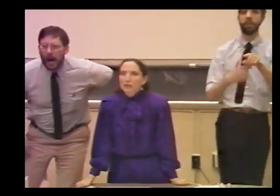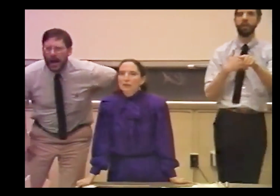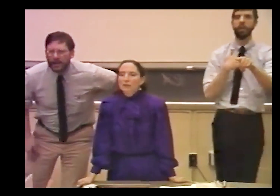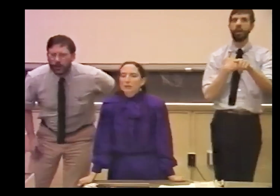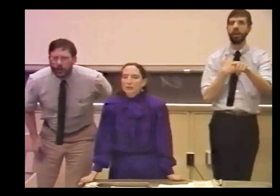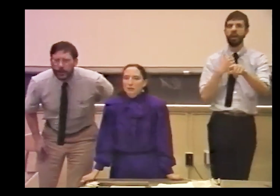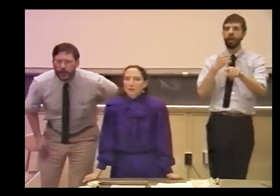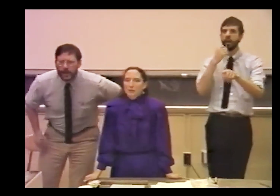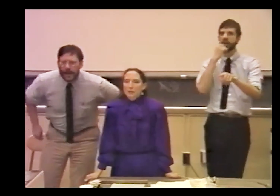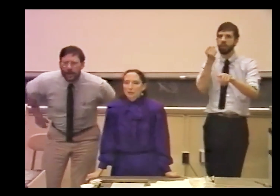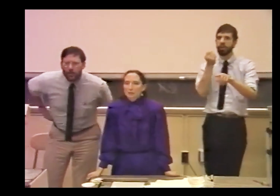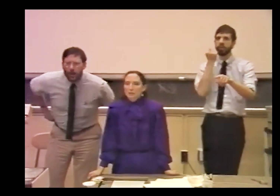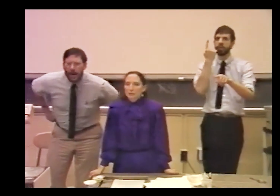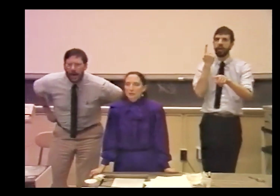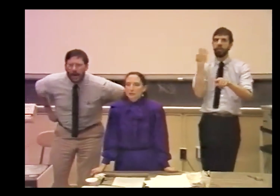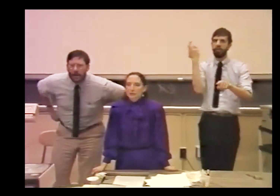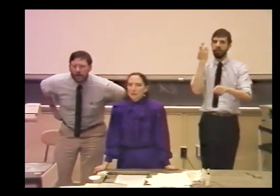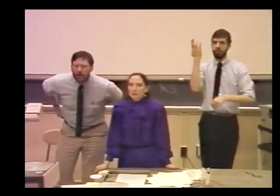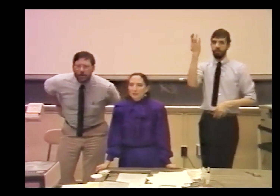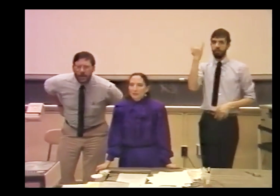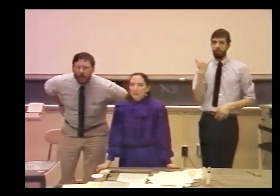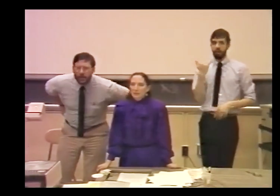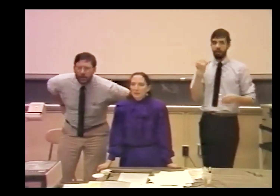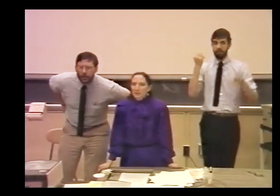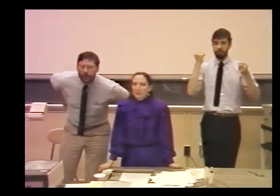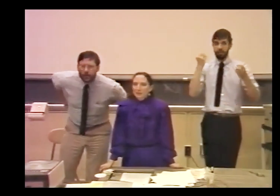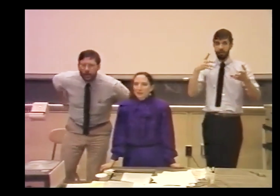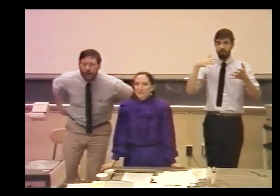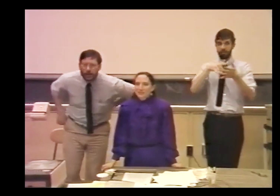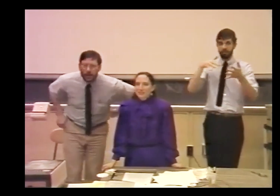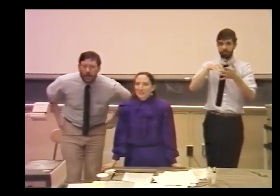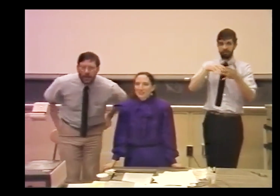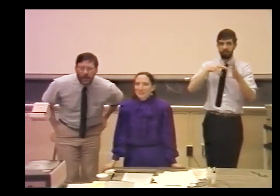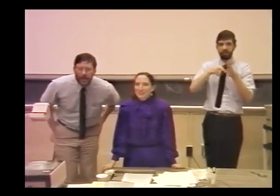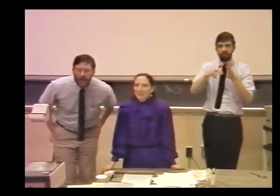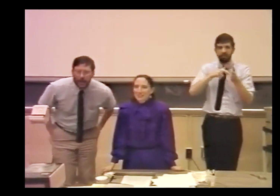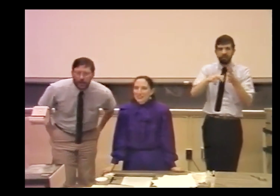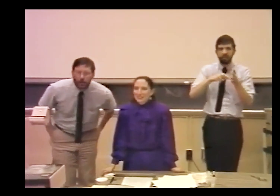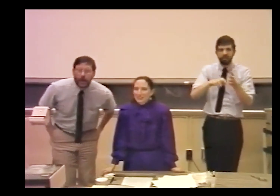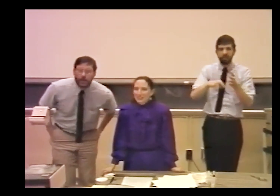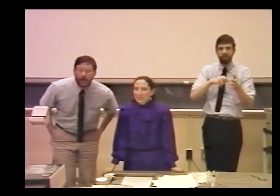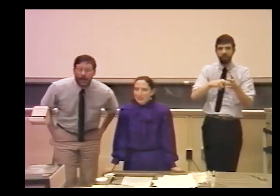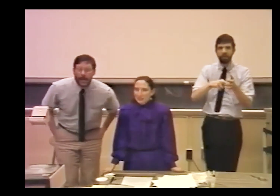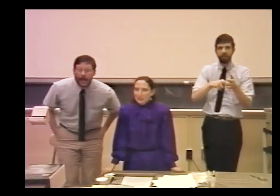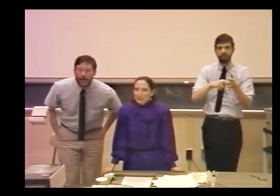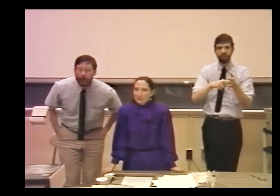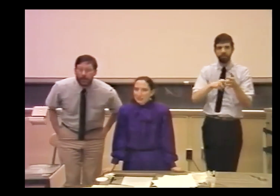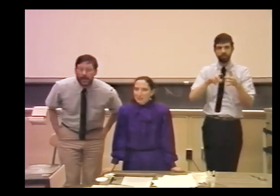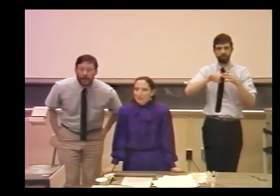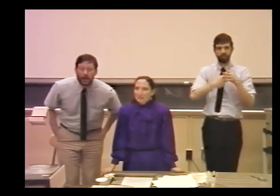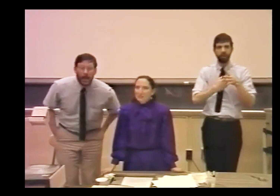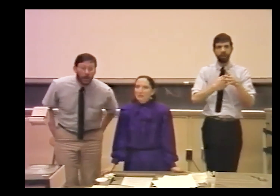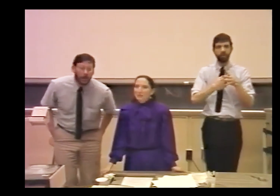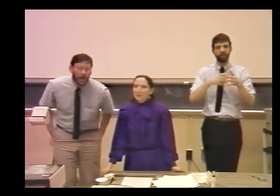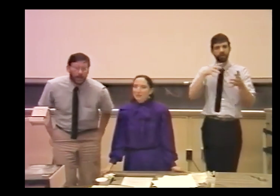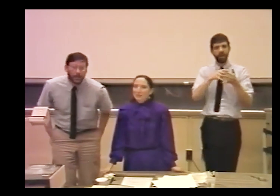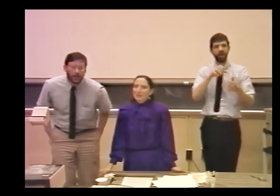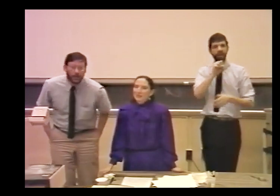I don't understand why so many researchers started studying ASL recently. How come that didn't